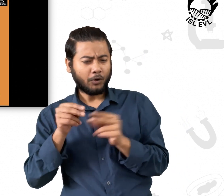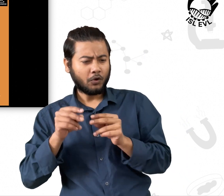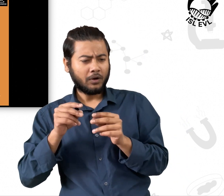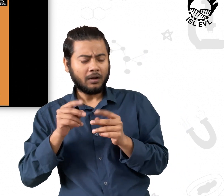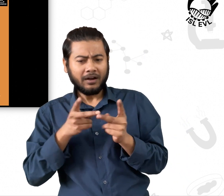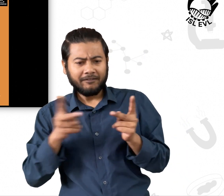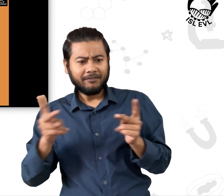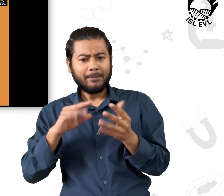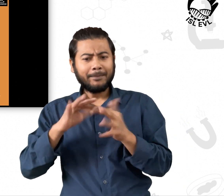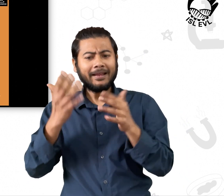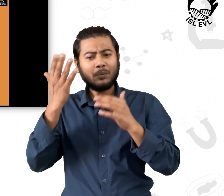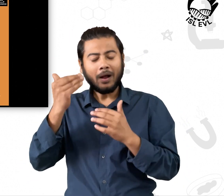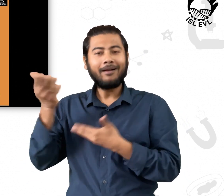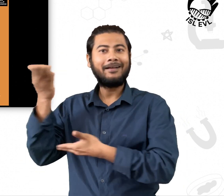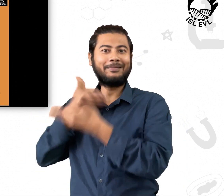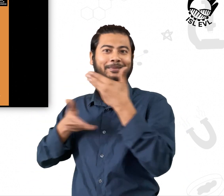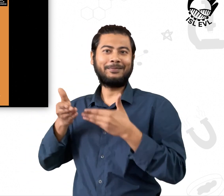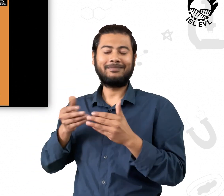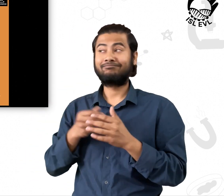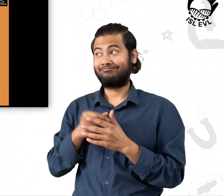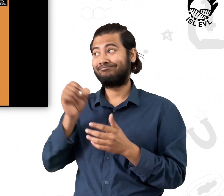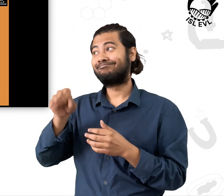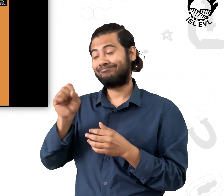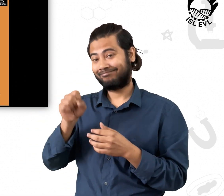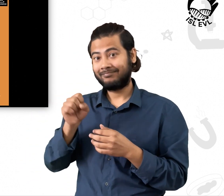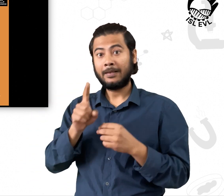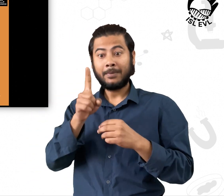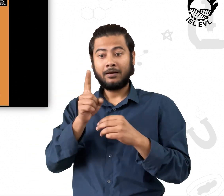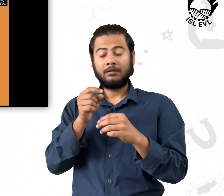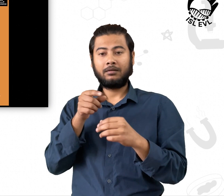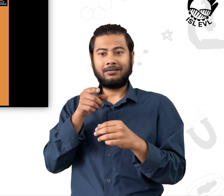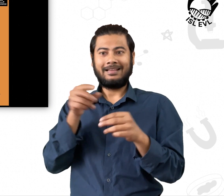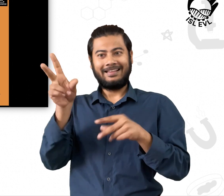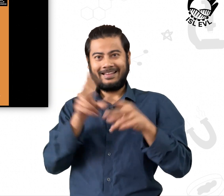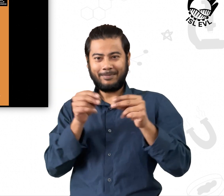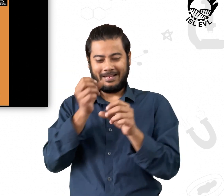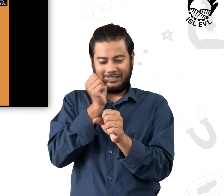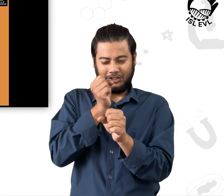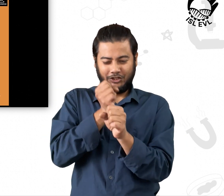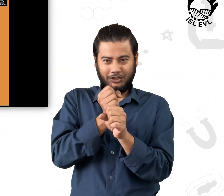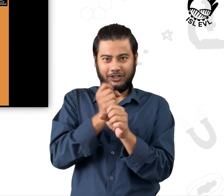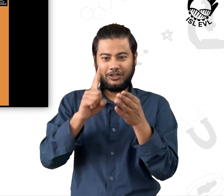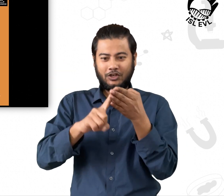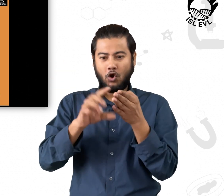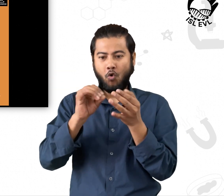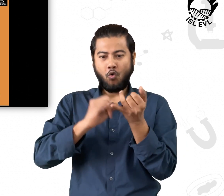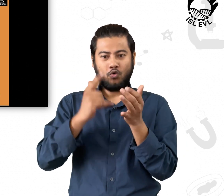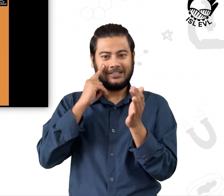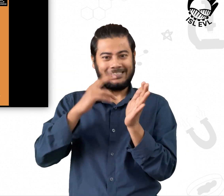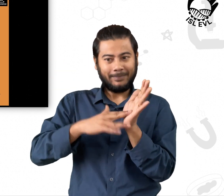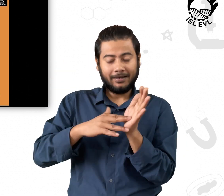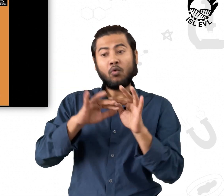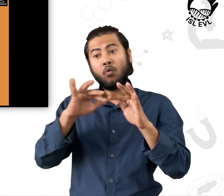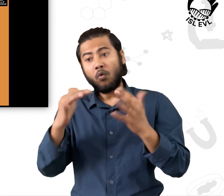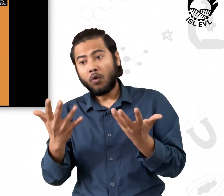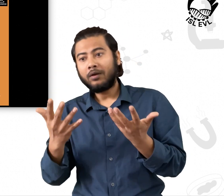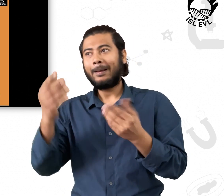produce many such fascinating molecules. True. But listeners, what we know about geosmin and